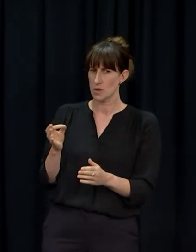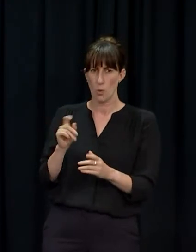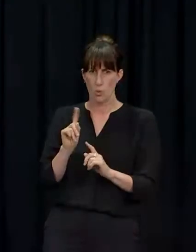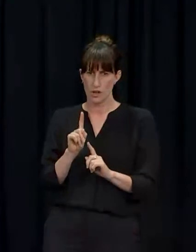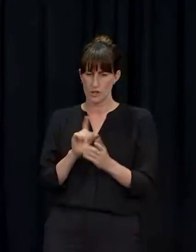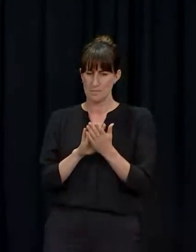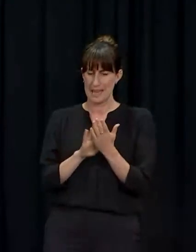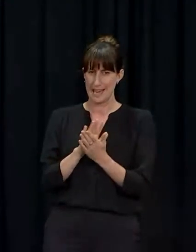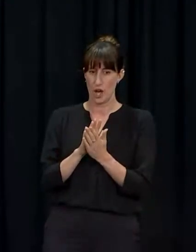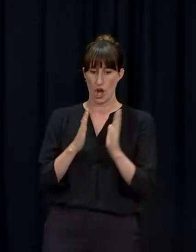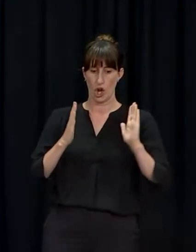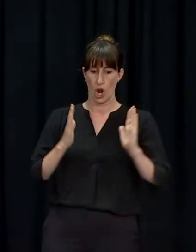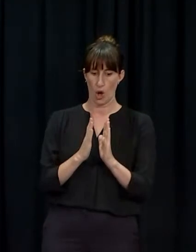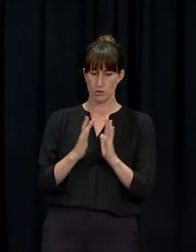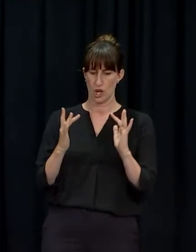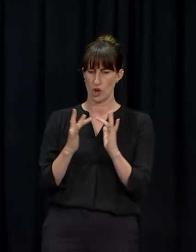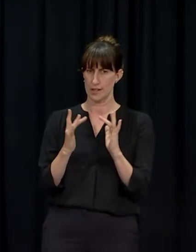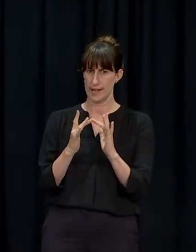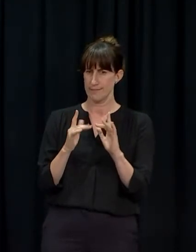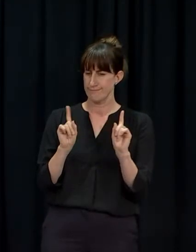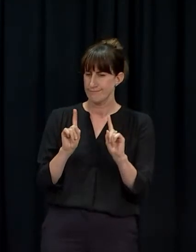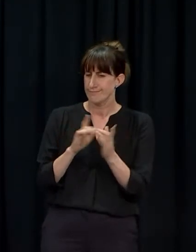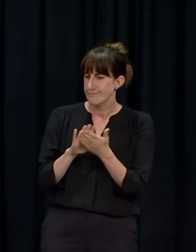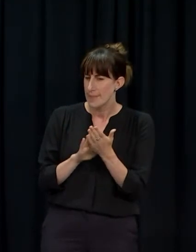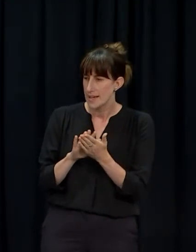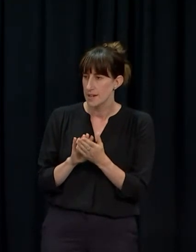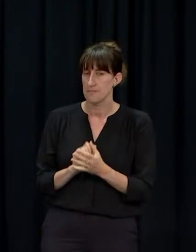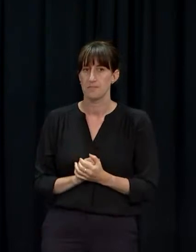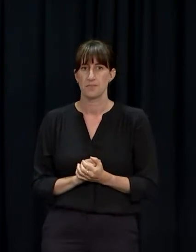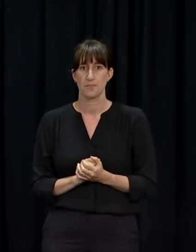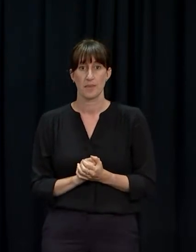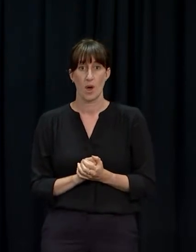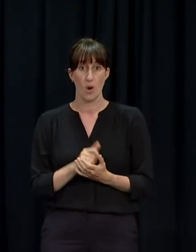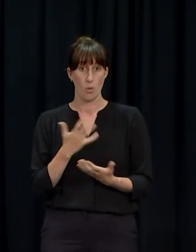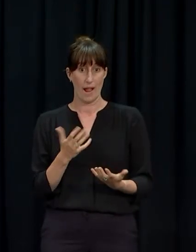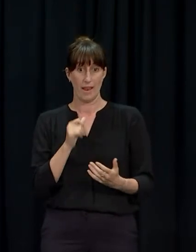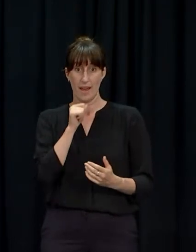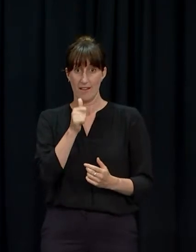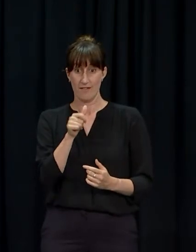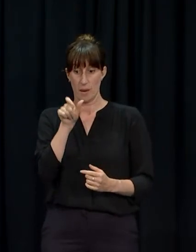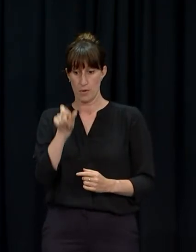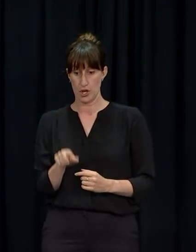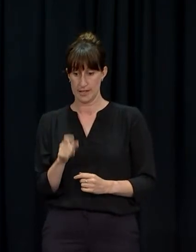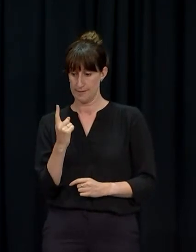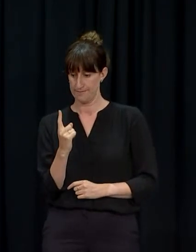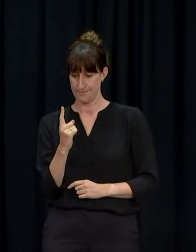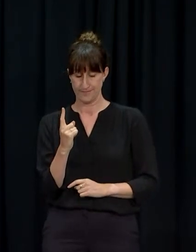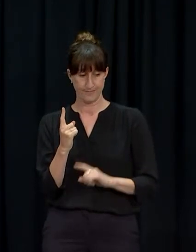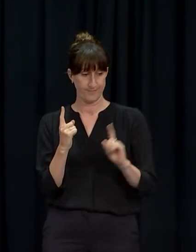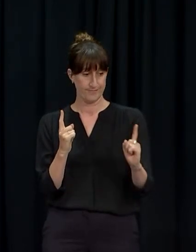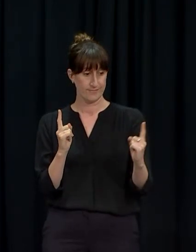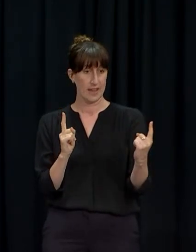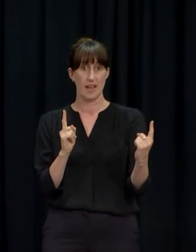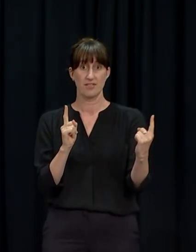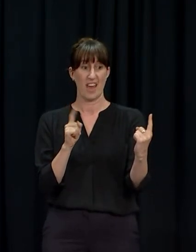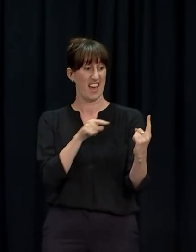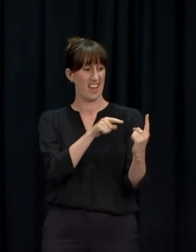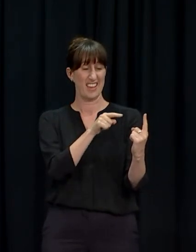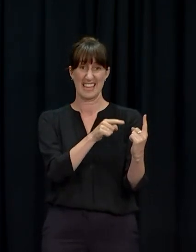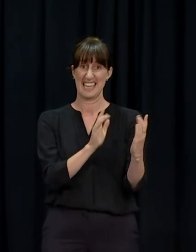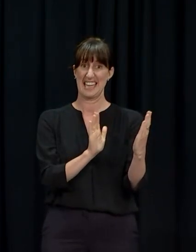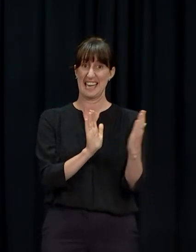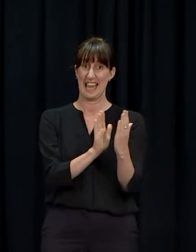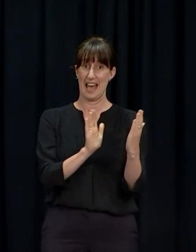currently defined as someone who has 15 minutes of face-to-face contact with at a 2 metre